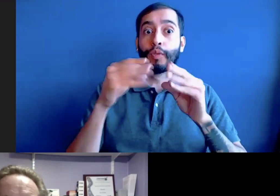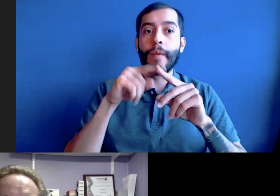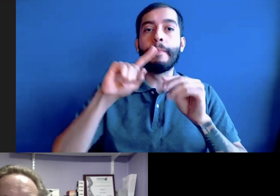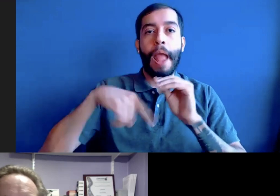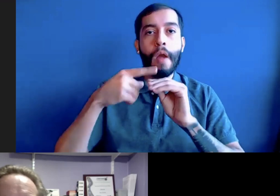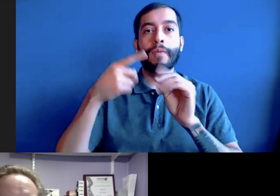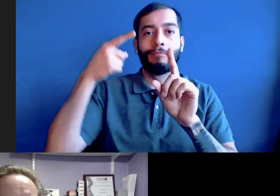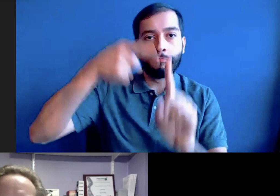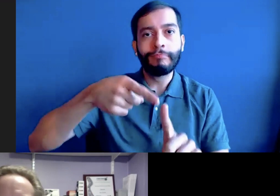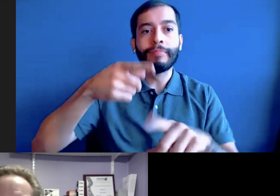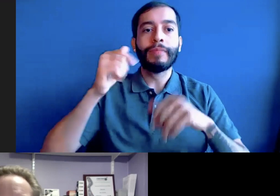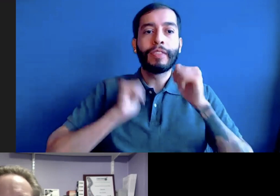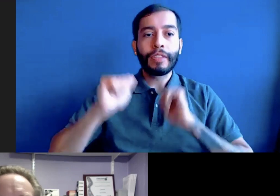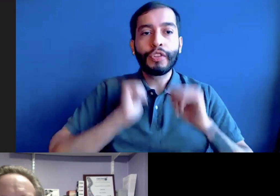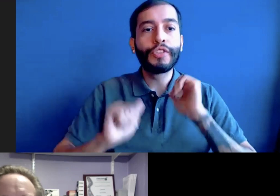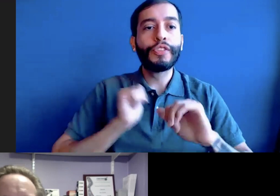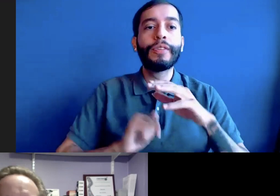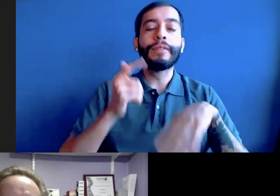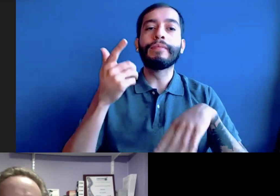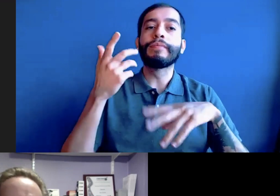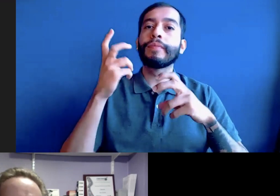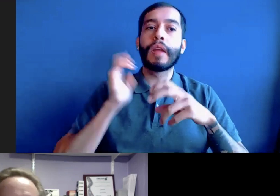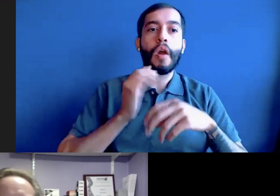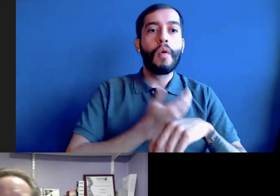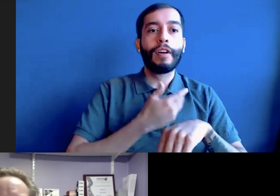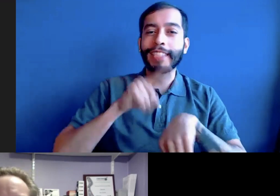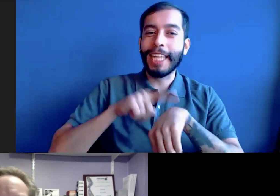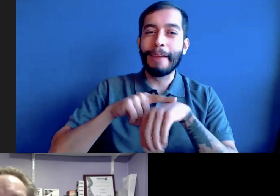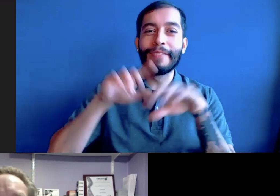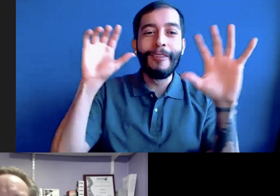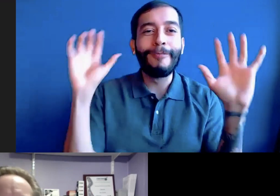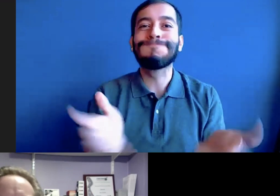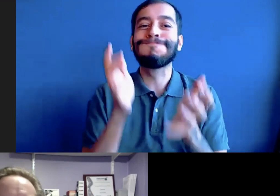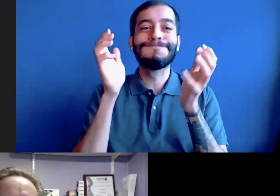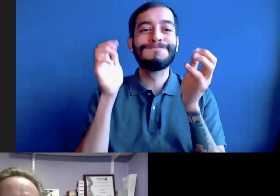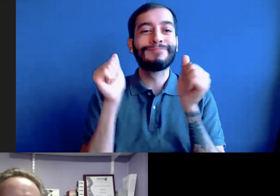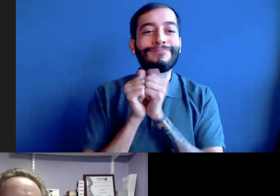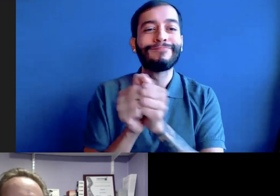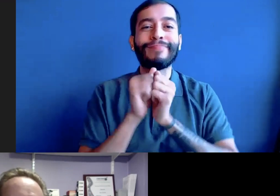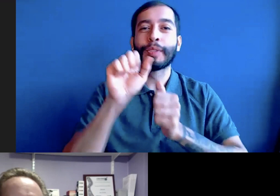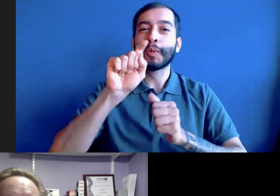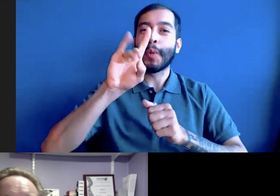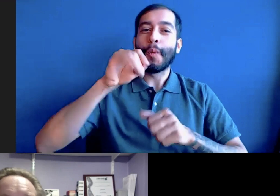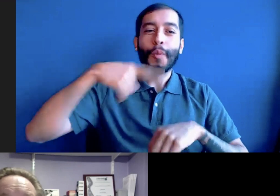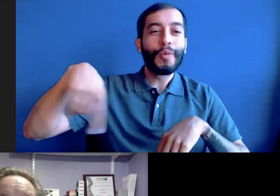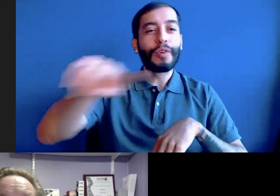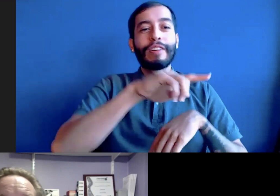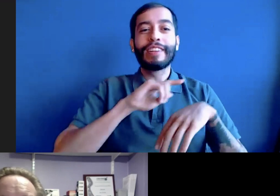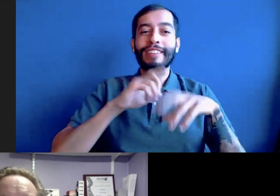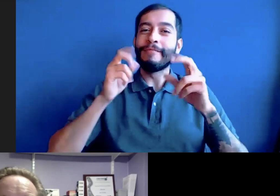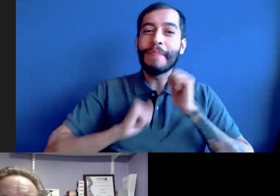in the studio, we also tour together. We go to discos together, and we share a lot of